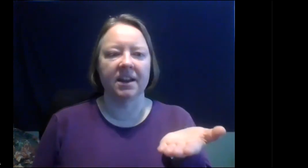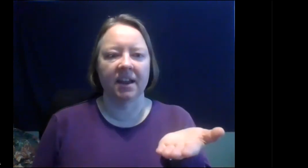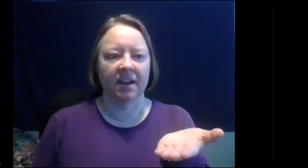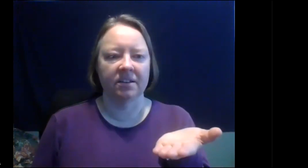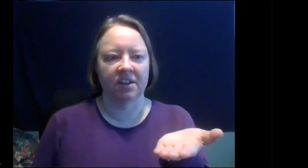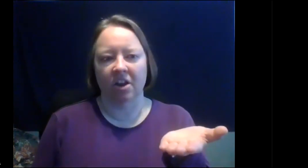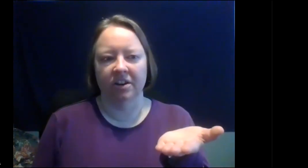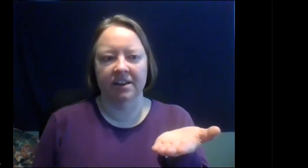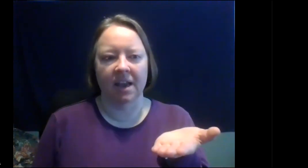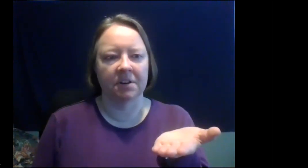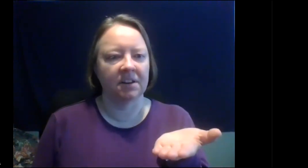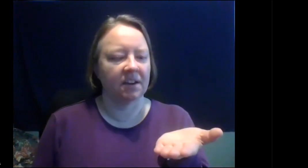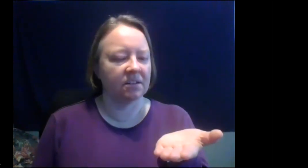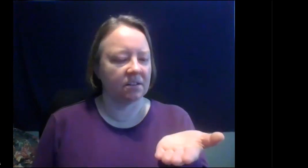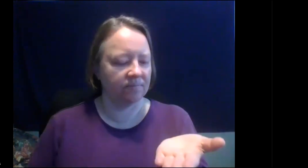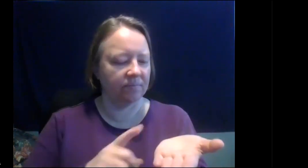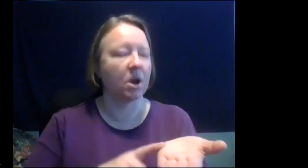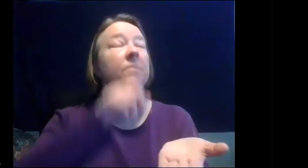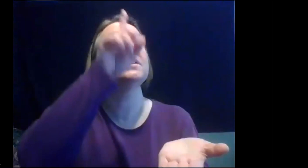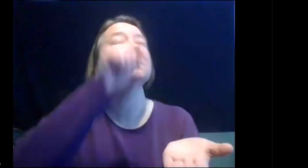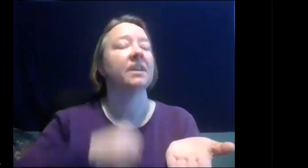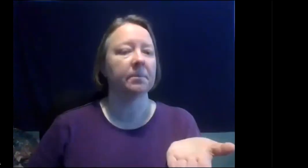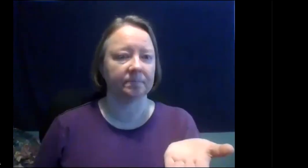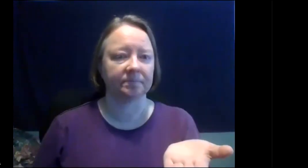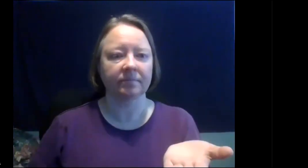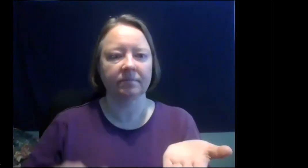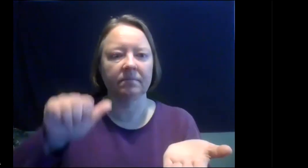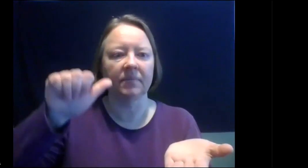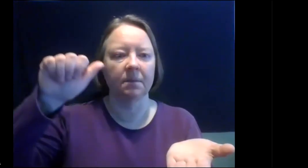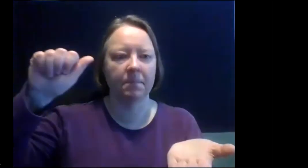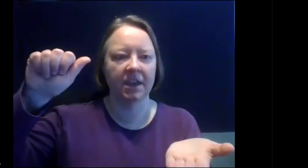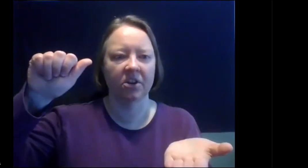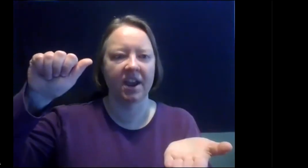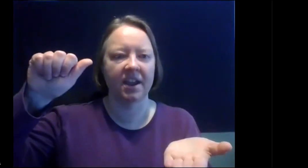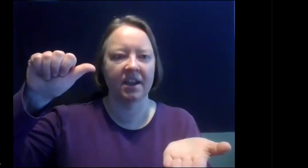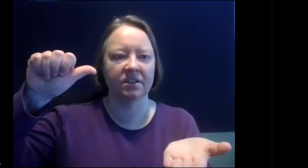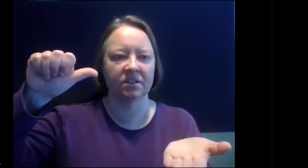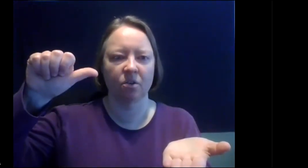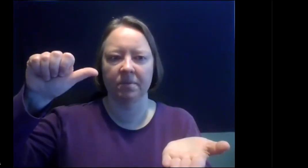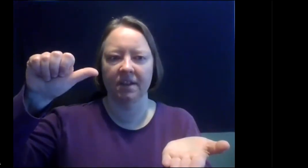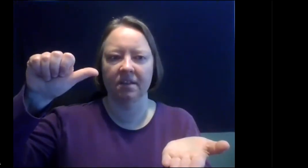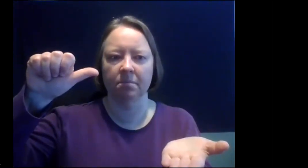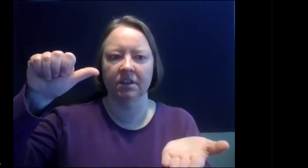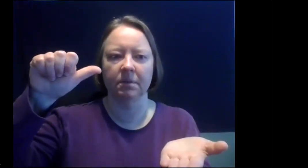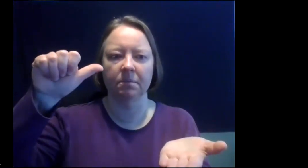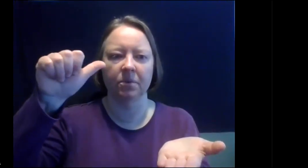non-writing hand, I call non-dominant hand, palm facing up. Make your A hand and open that thumb a little bit